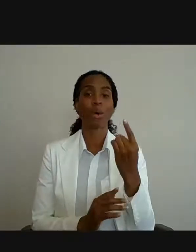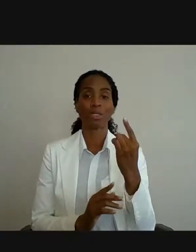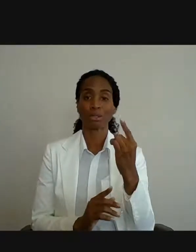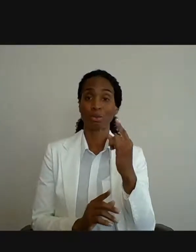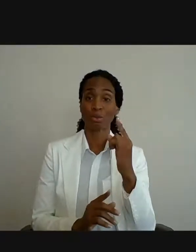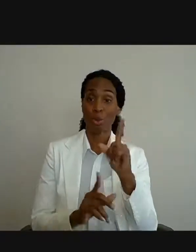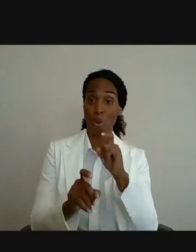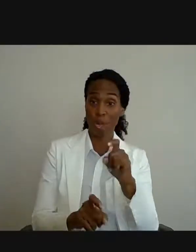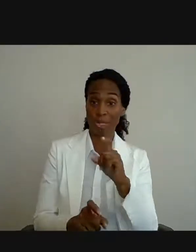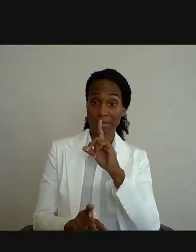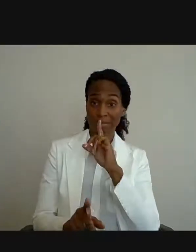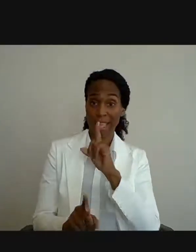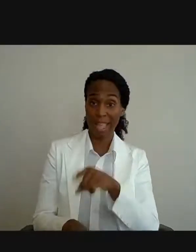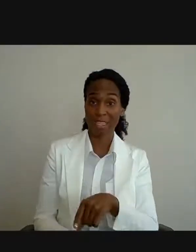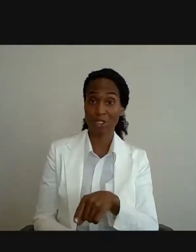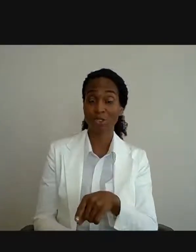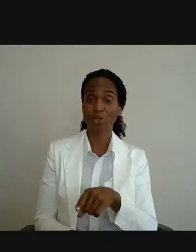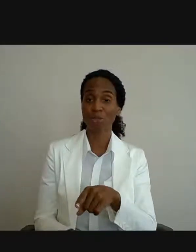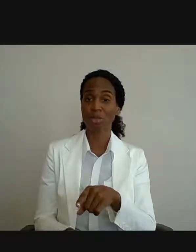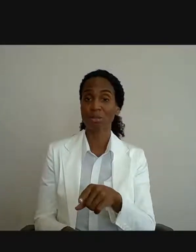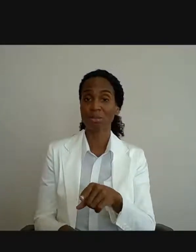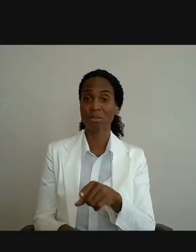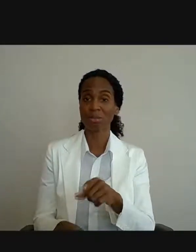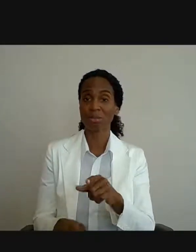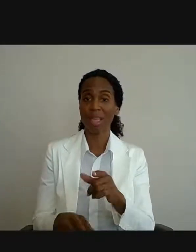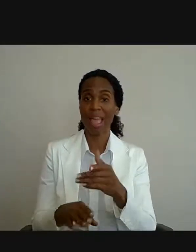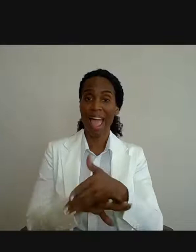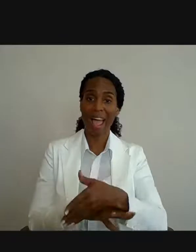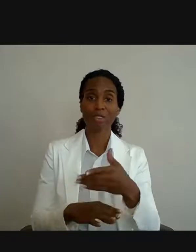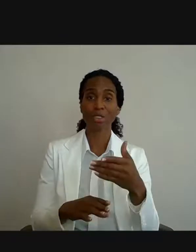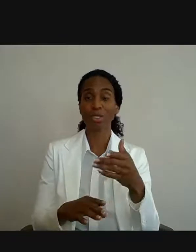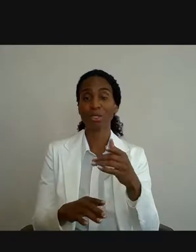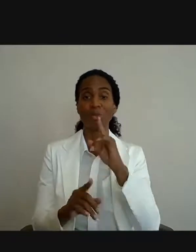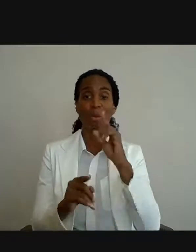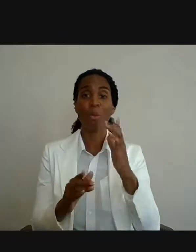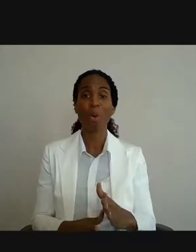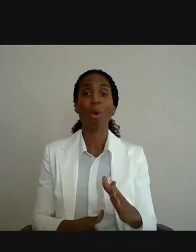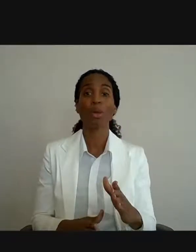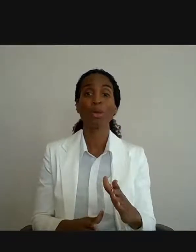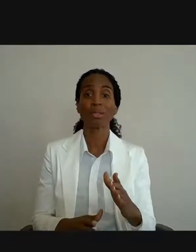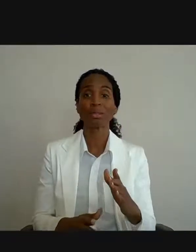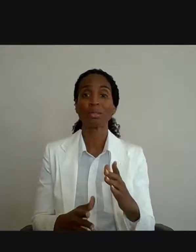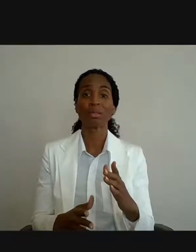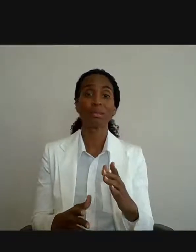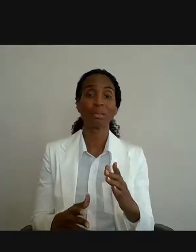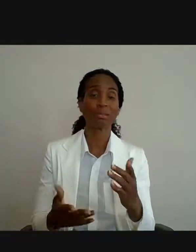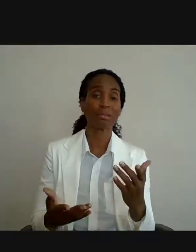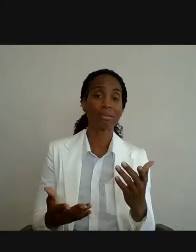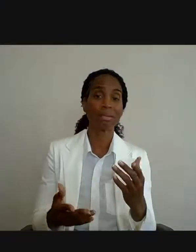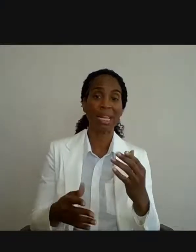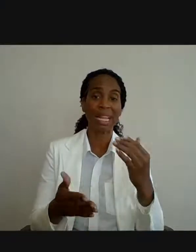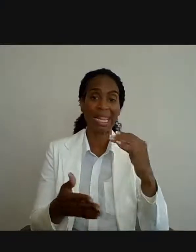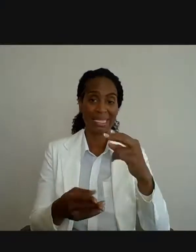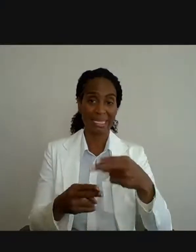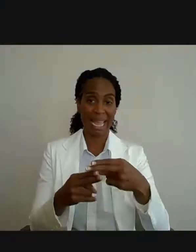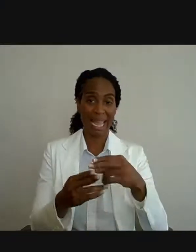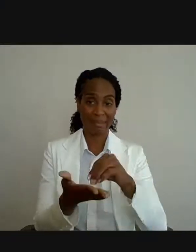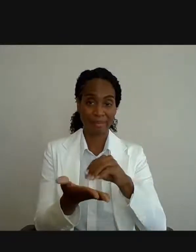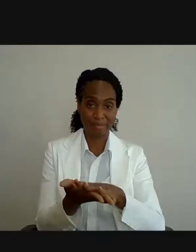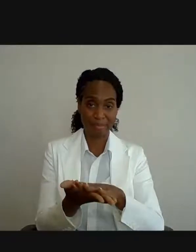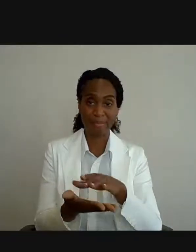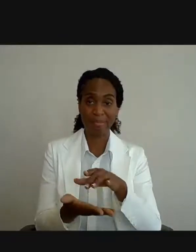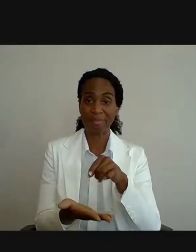answer session here following. Those reporters who are tuning in can put their name and outlets in